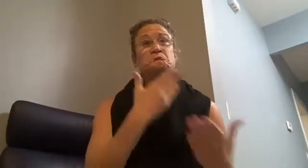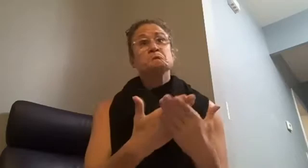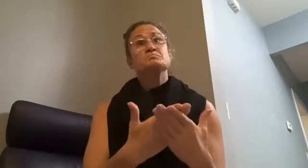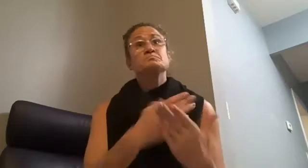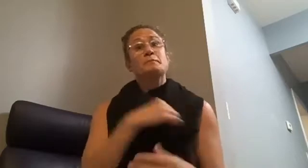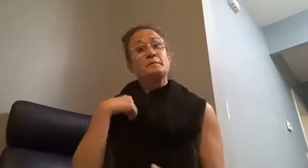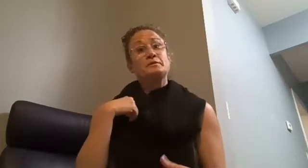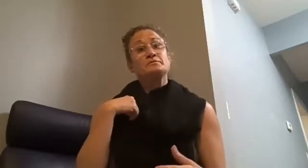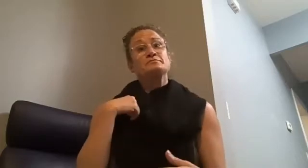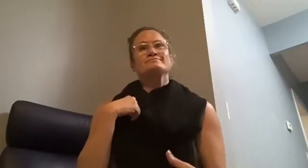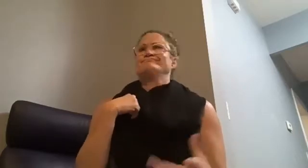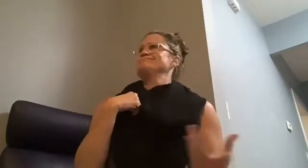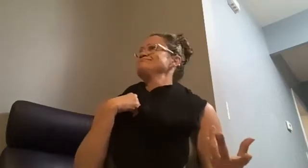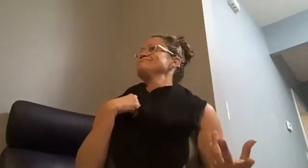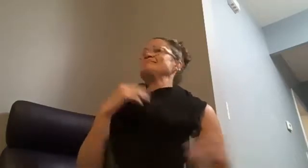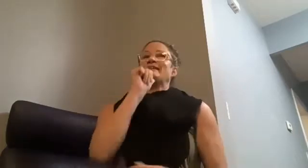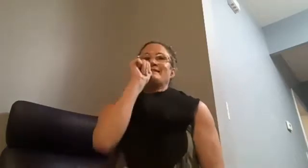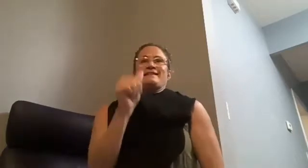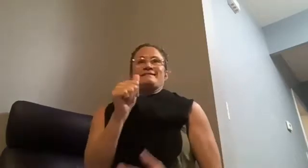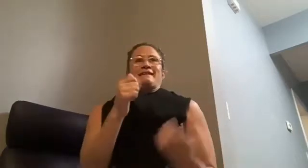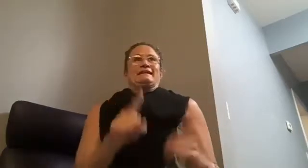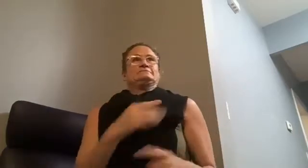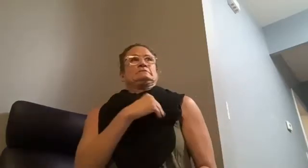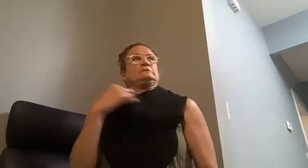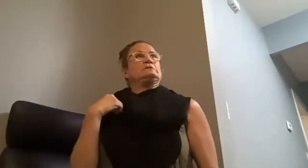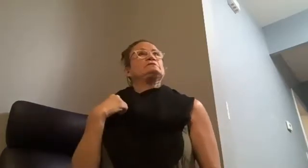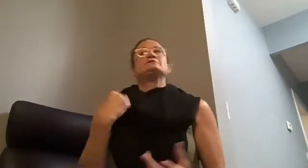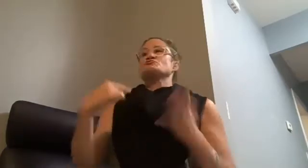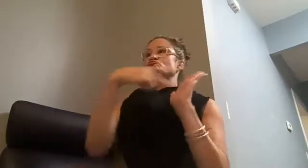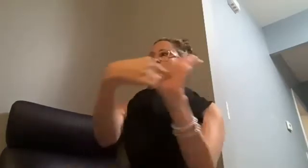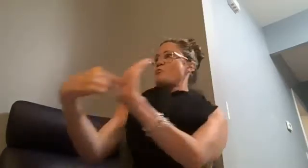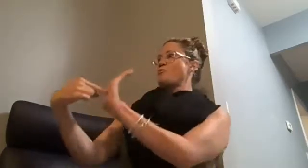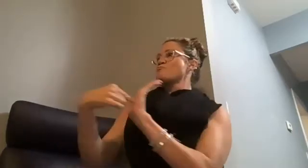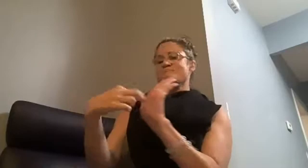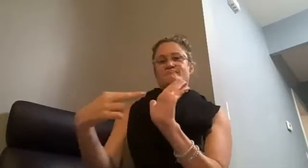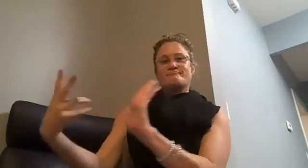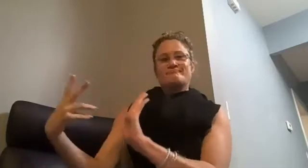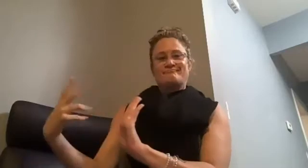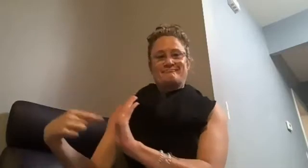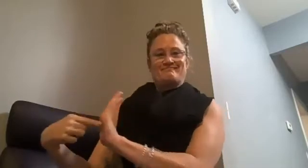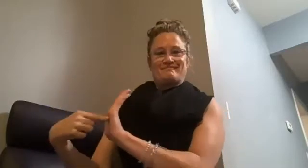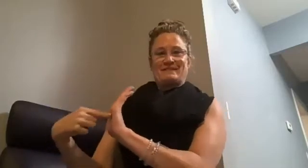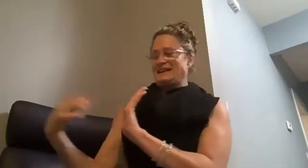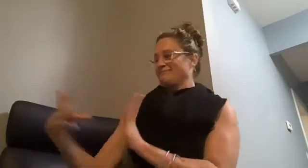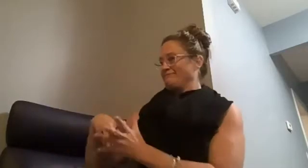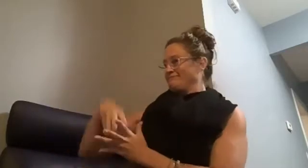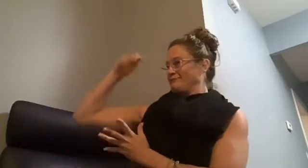the non-active members are, so that you can show them what an active member looks like. And I take that lesson from Dan, because he's one of those